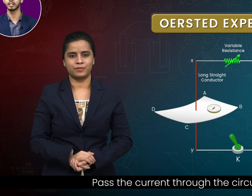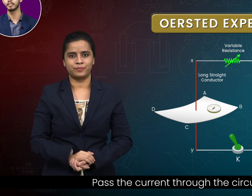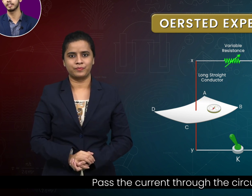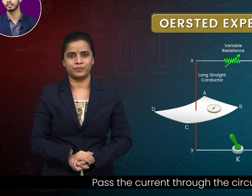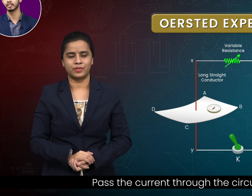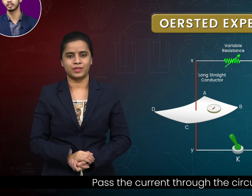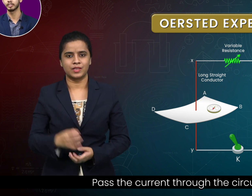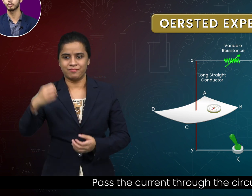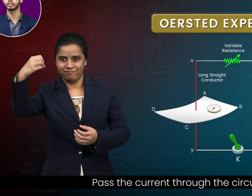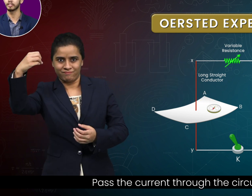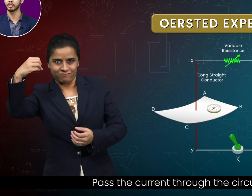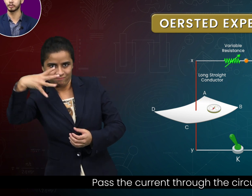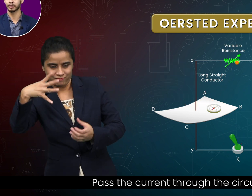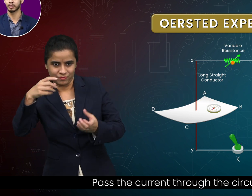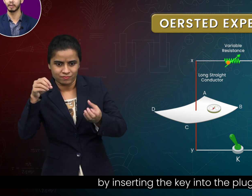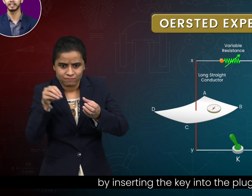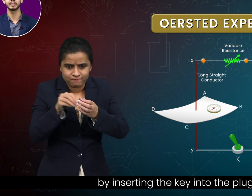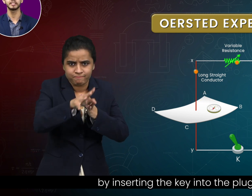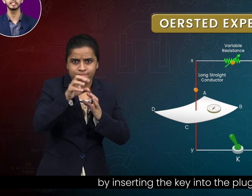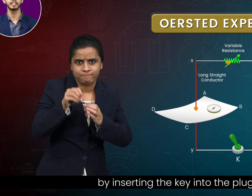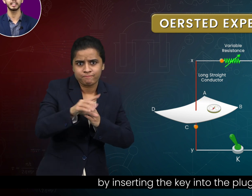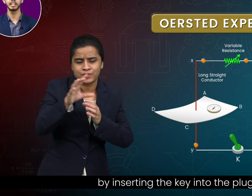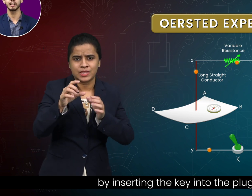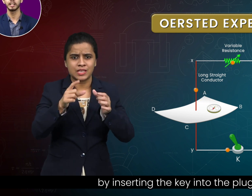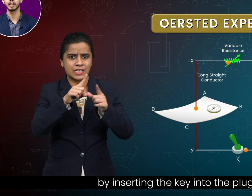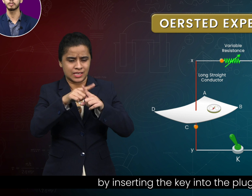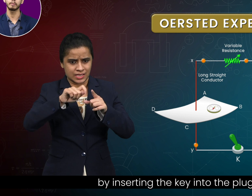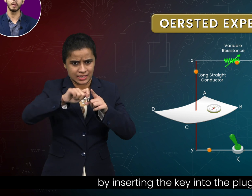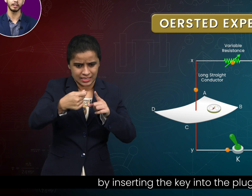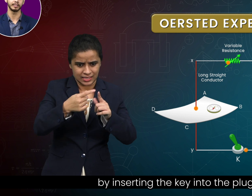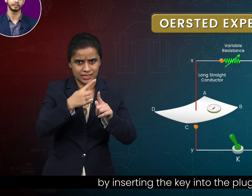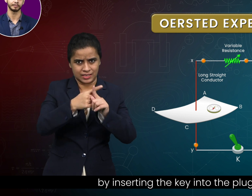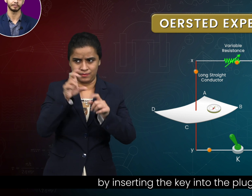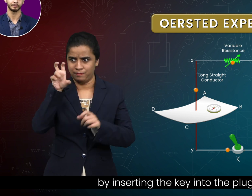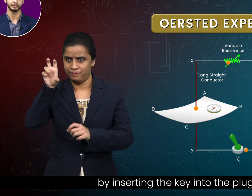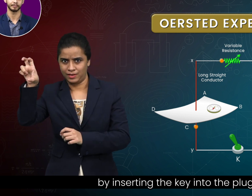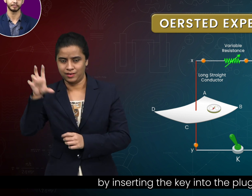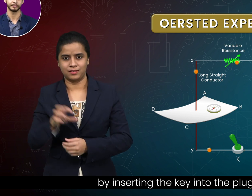Pass the current through the circuit by inserting the key into the plug.